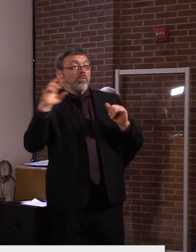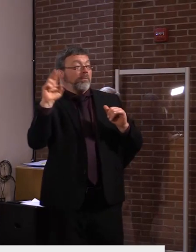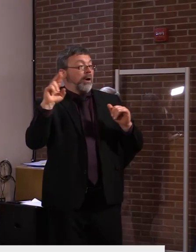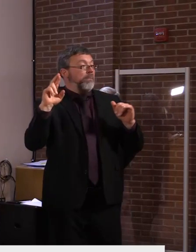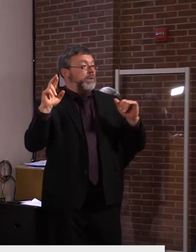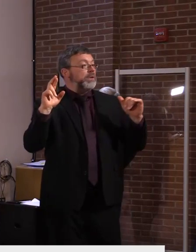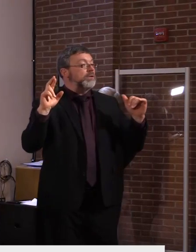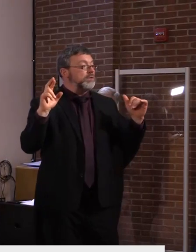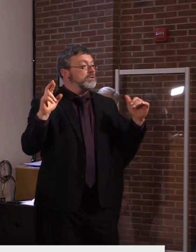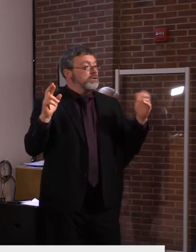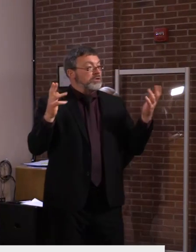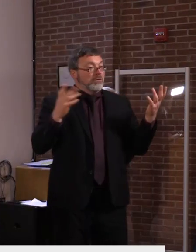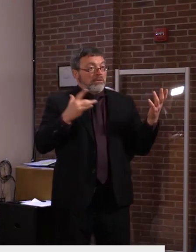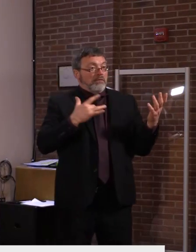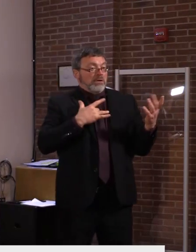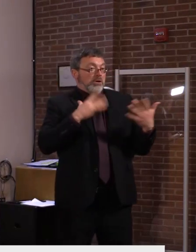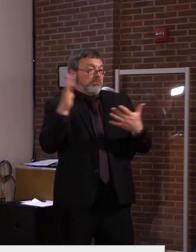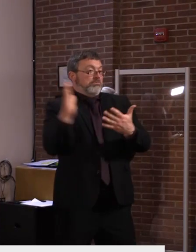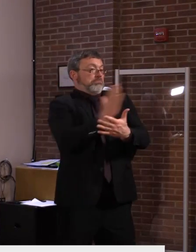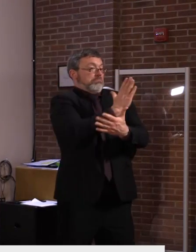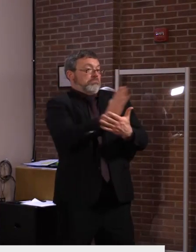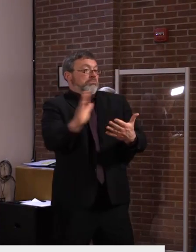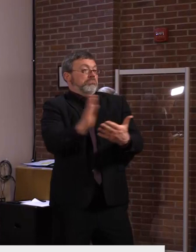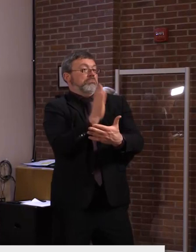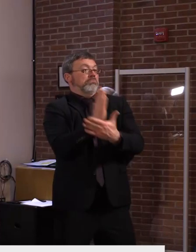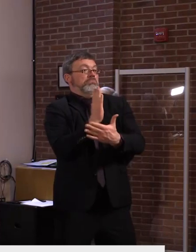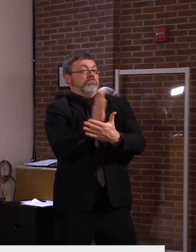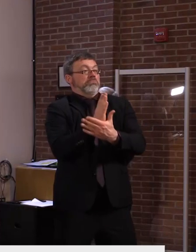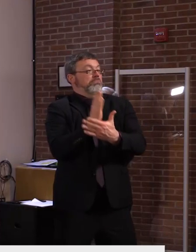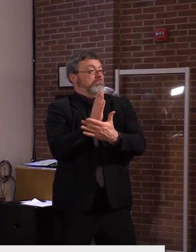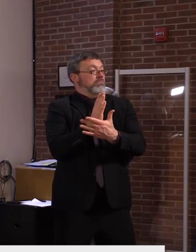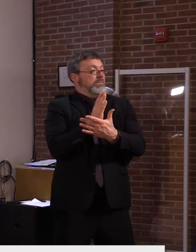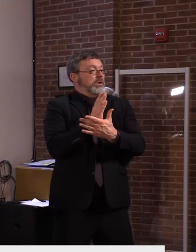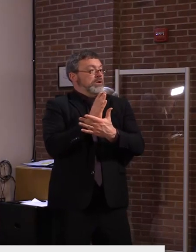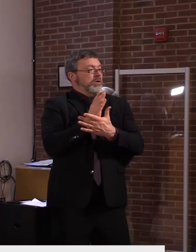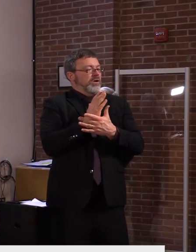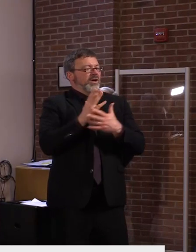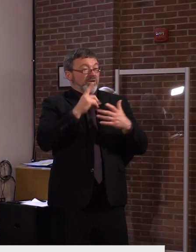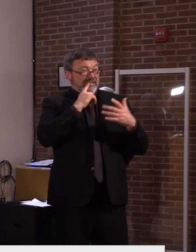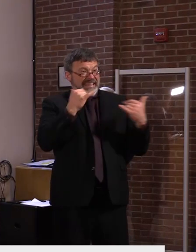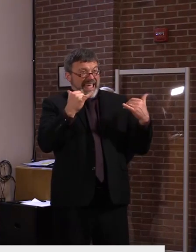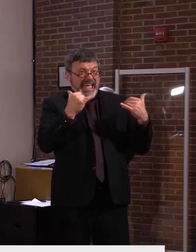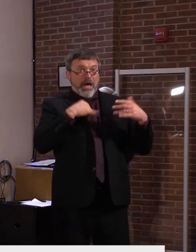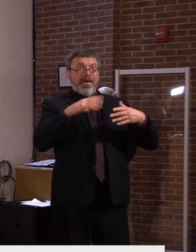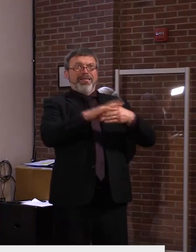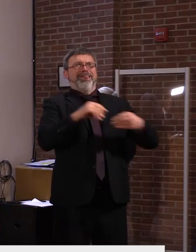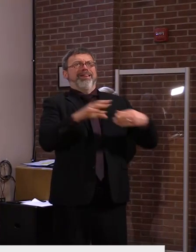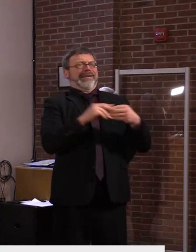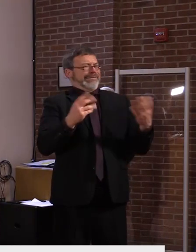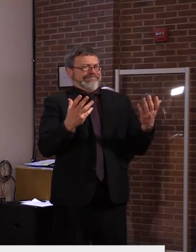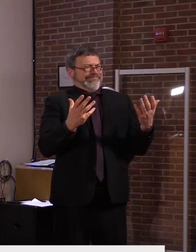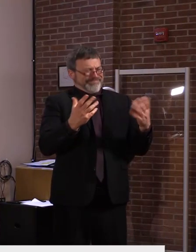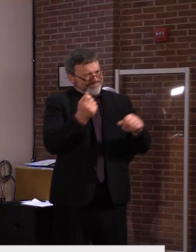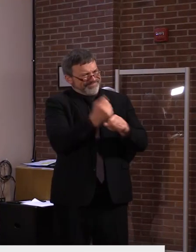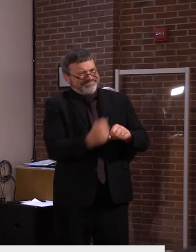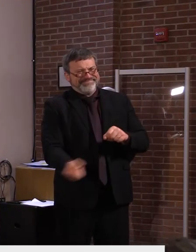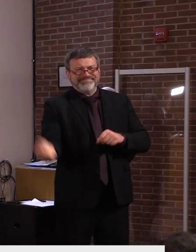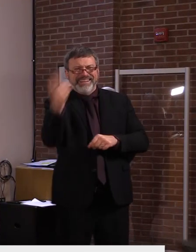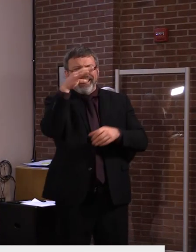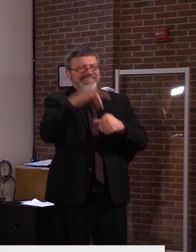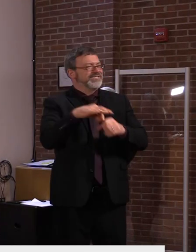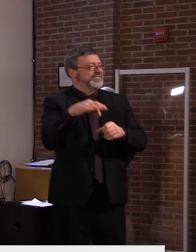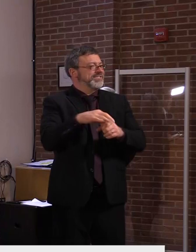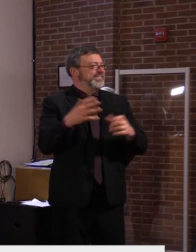knows? So I think it's a little early to talk about whether I support someone or not,